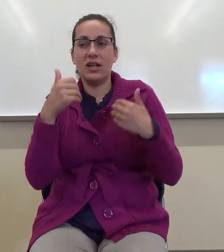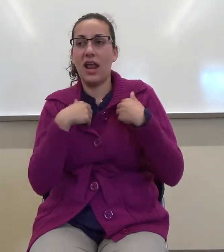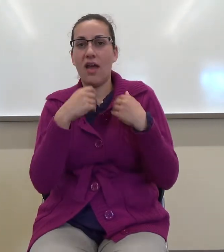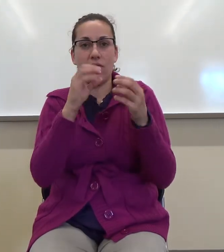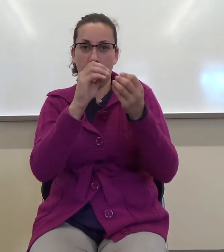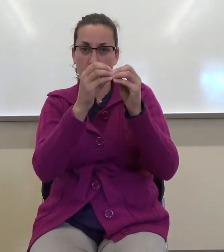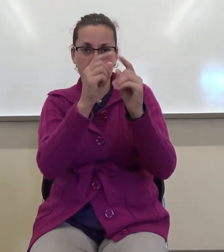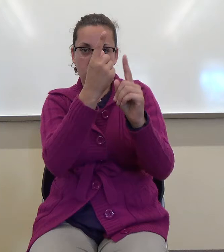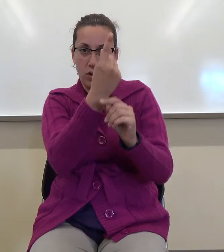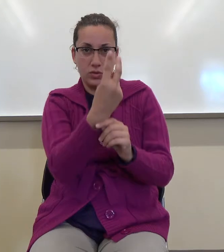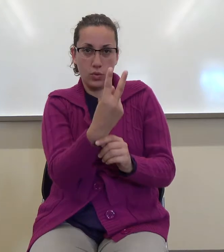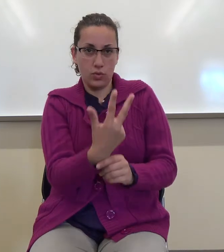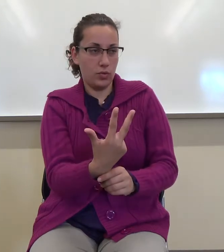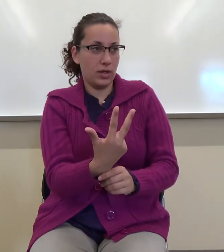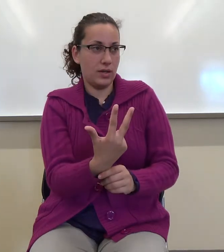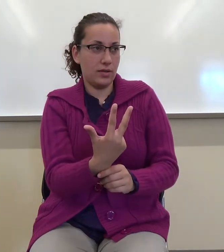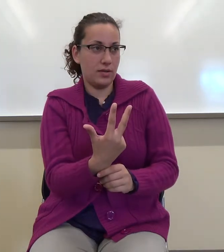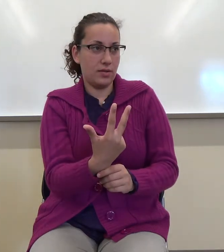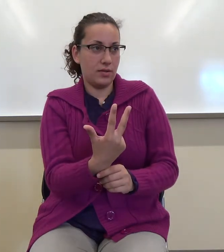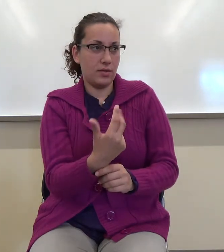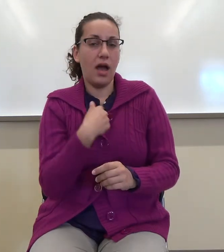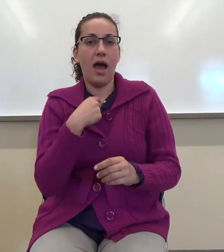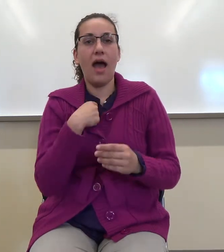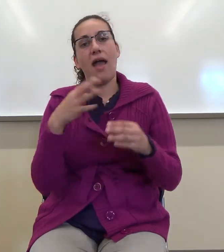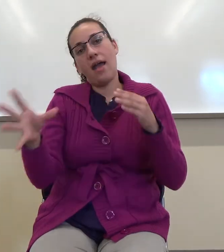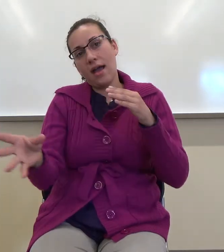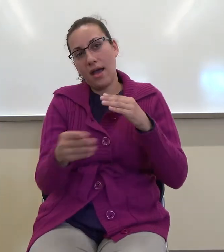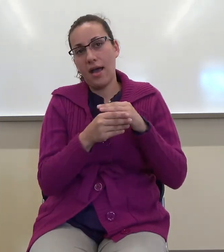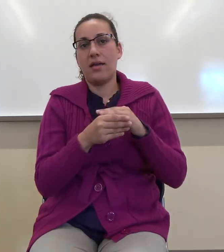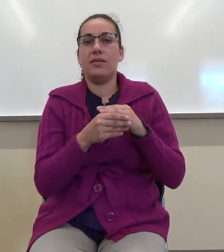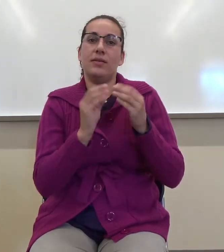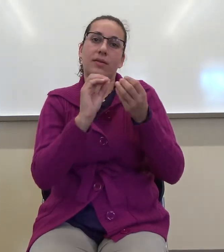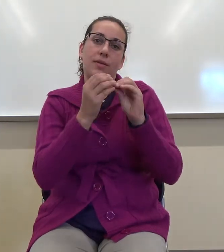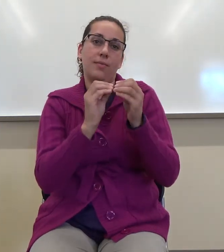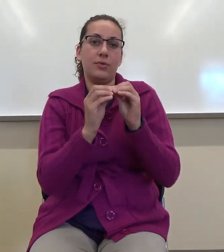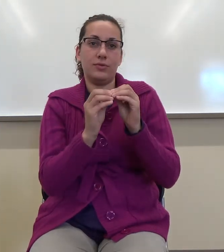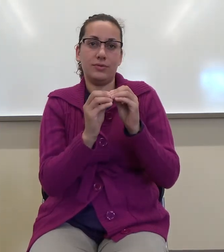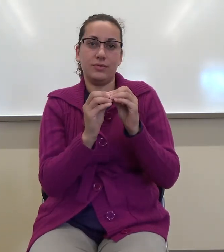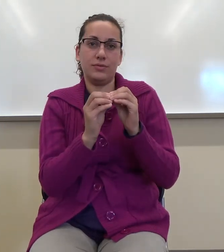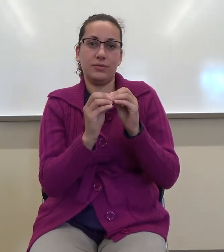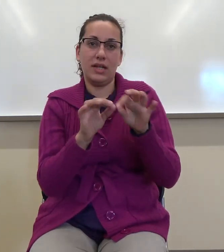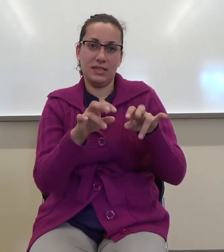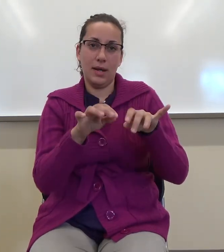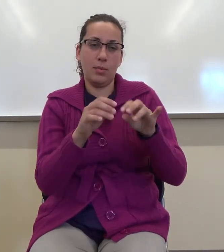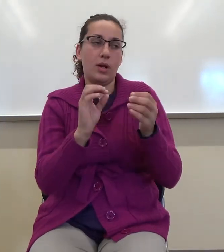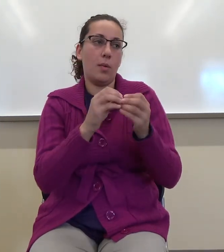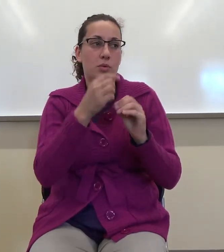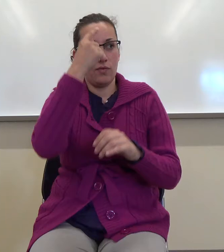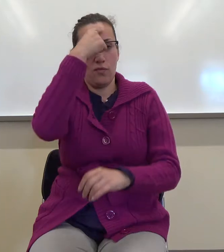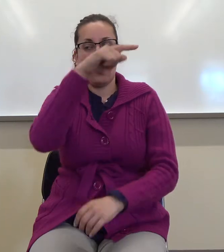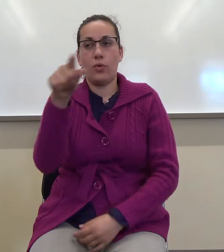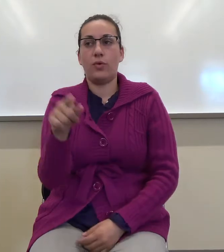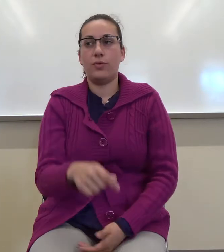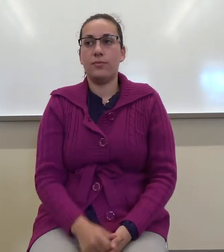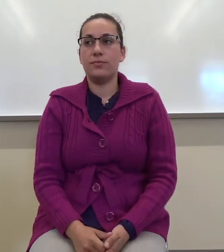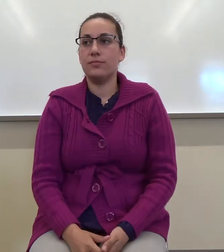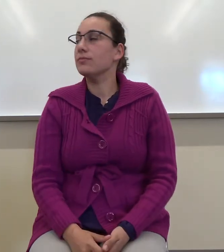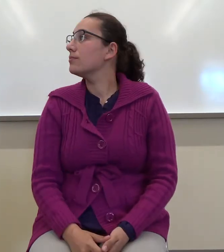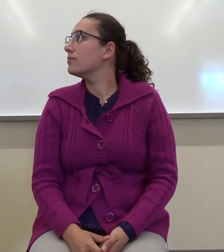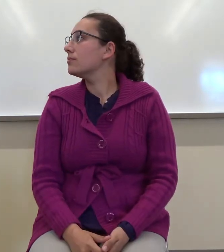told you, so this is kind of a help. For now, I have given you some hints as to how